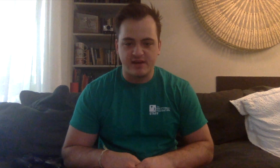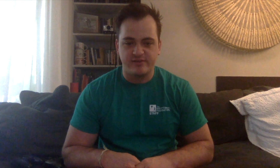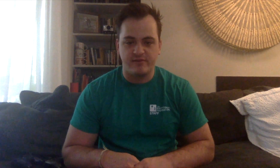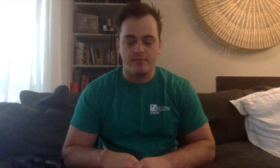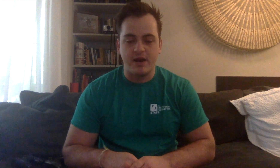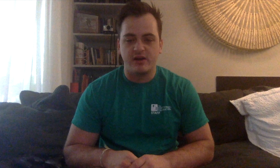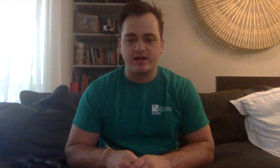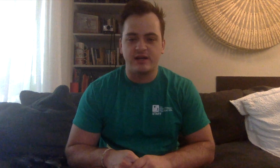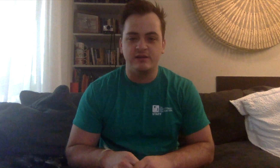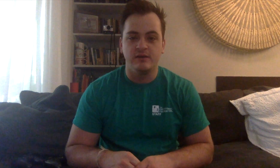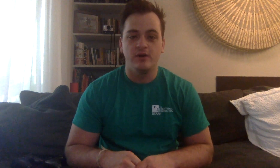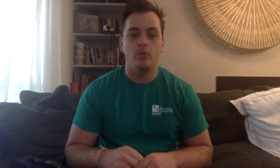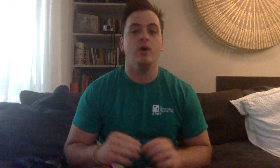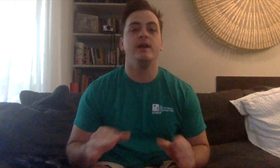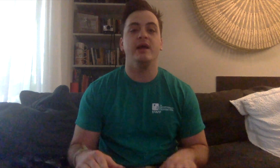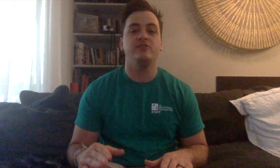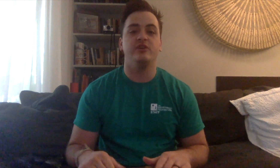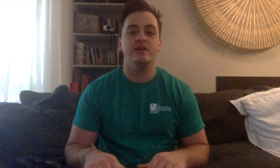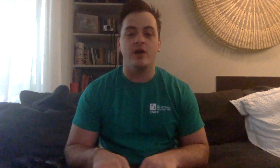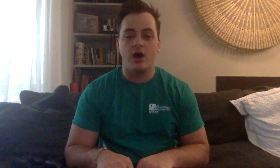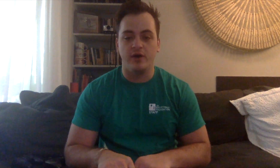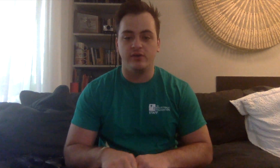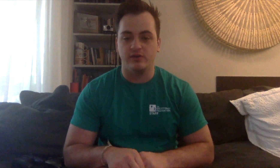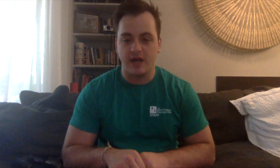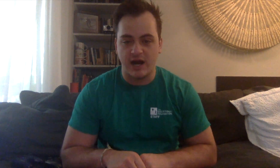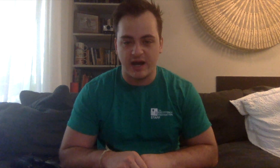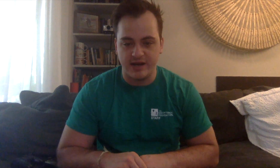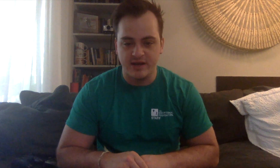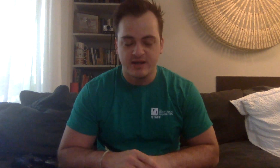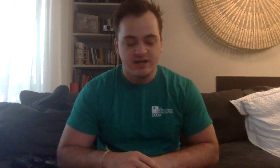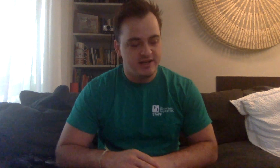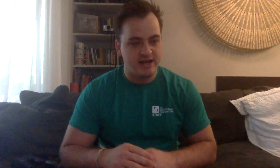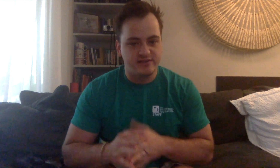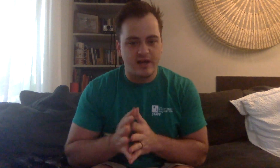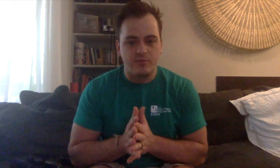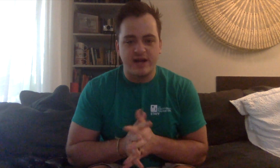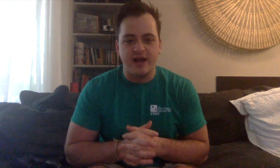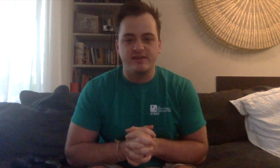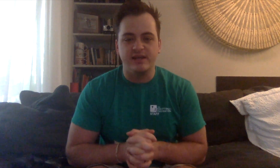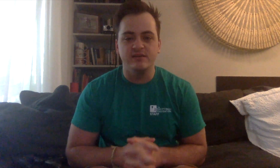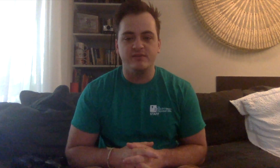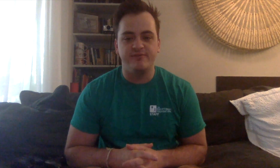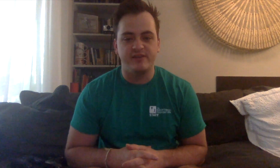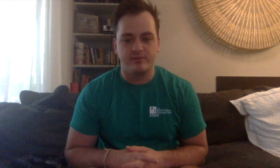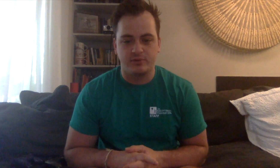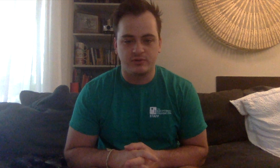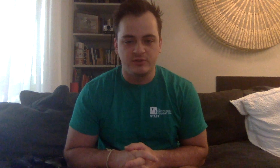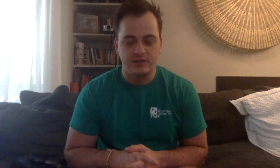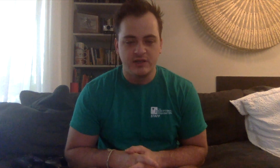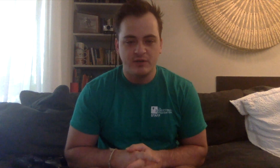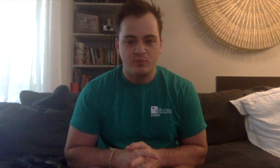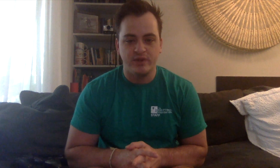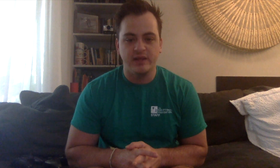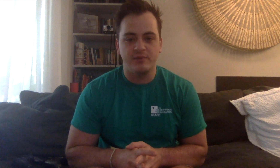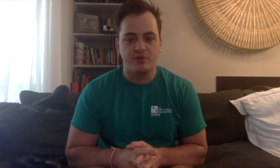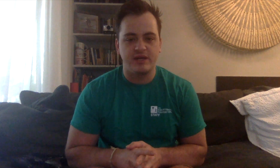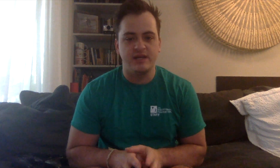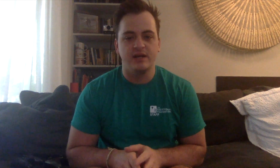of America, one nation, under God. Next up, we got indivisible, with liberty